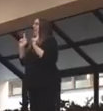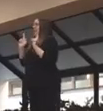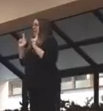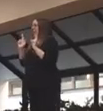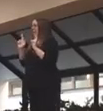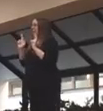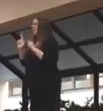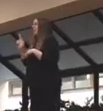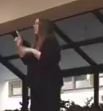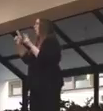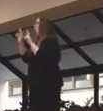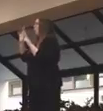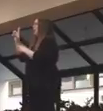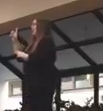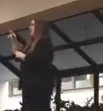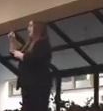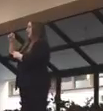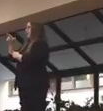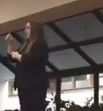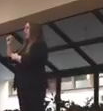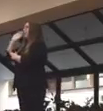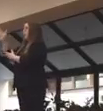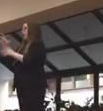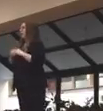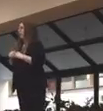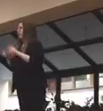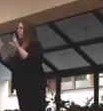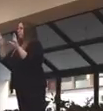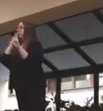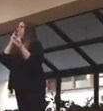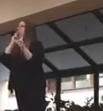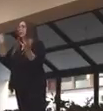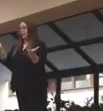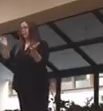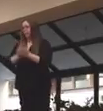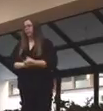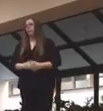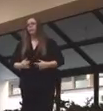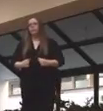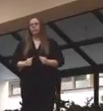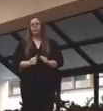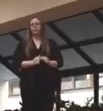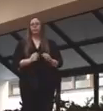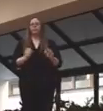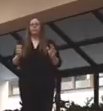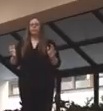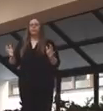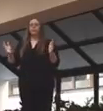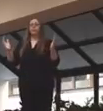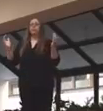advanced, EEI advanced testing would be equivalent to NIC. So we'll see what